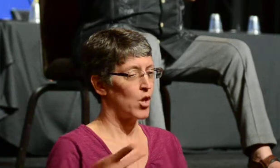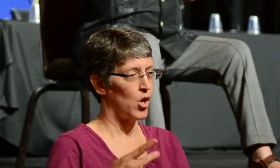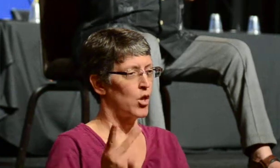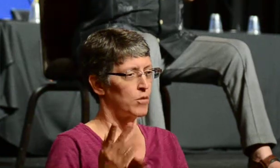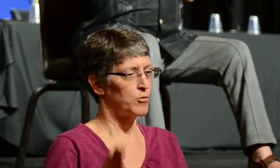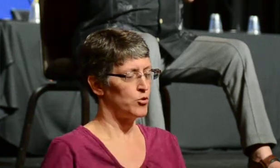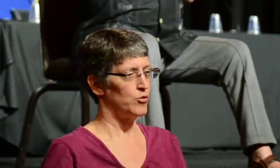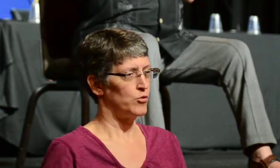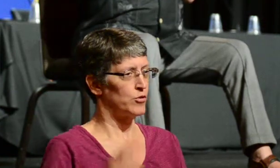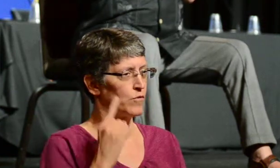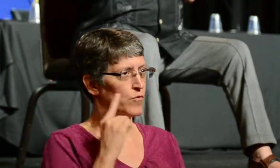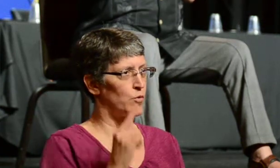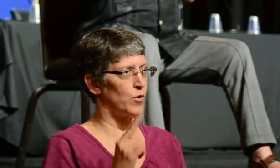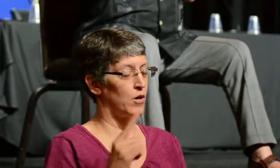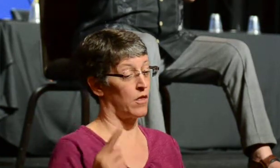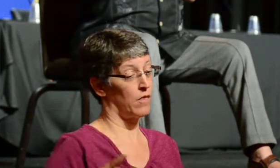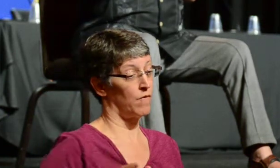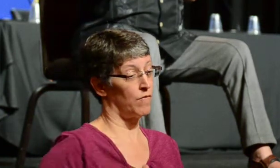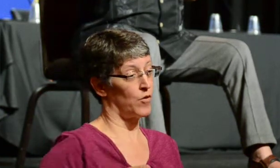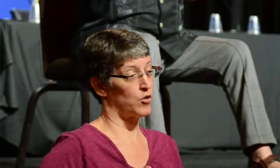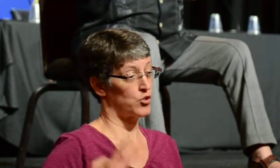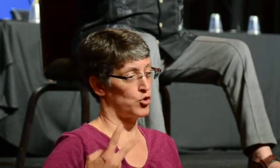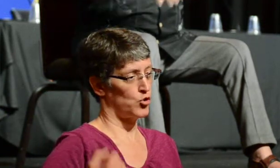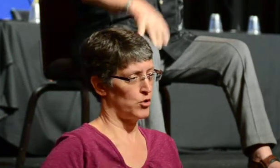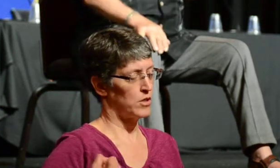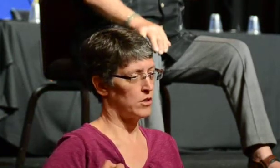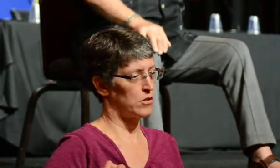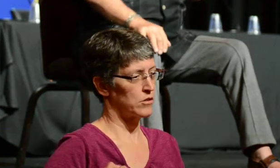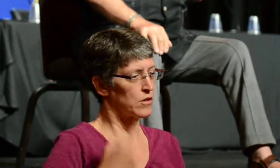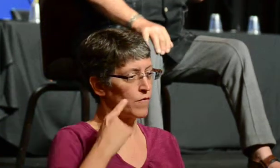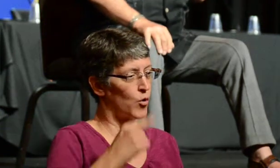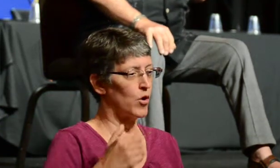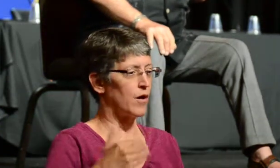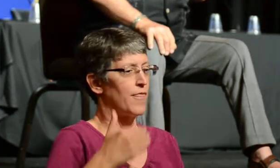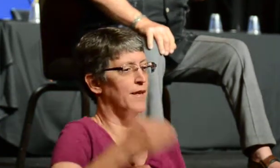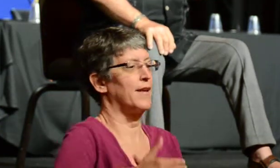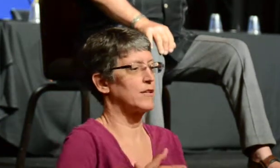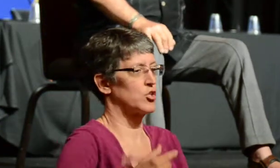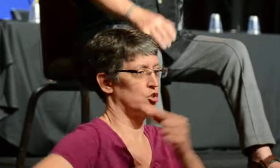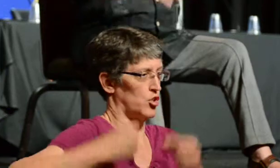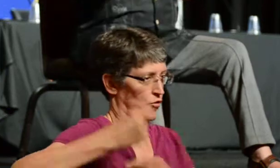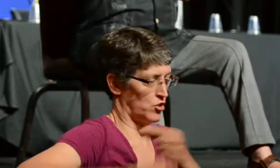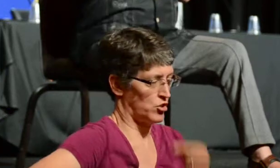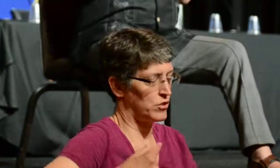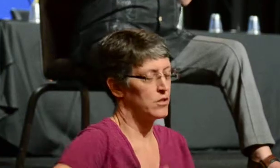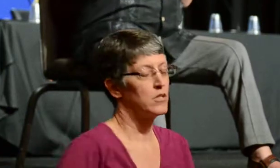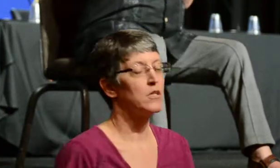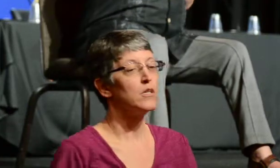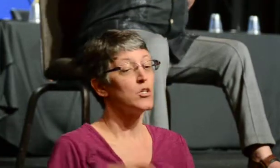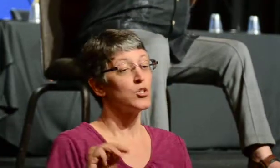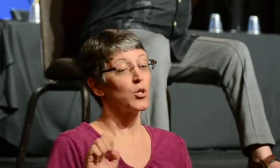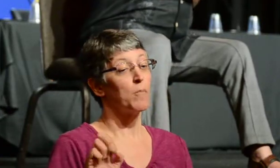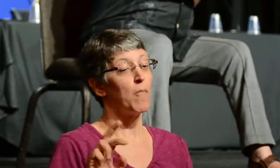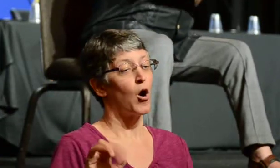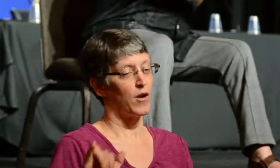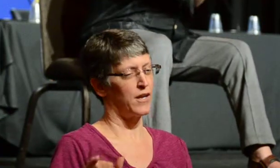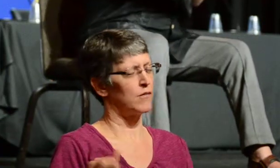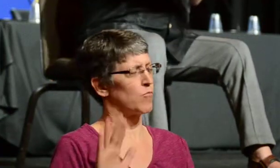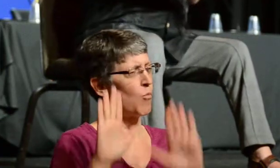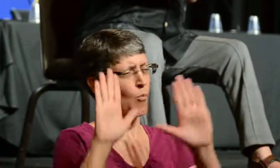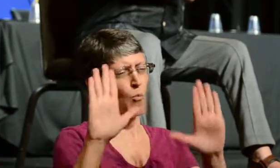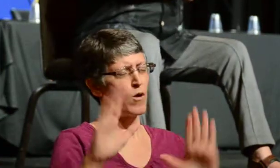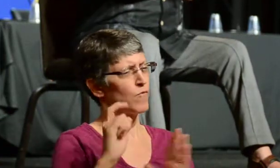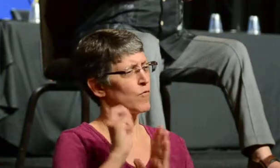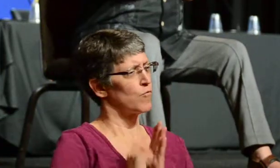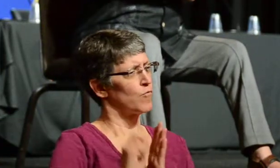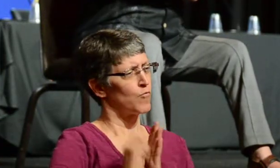producer in the first 2 years of The Next Generation. So Maury Hurley had been a wonderful